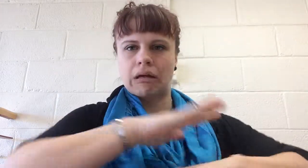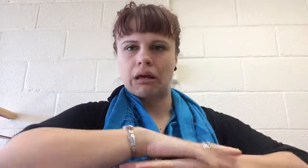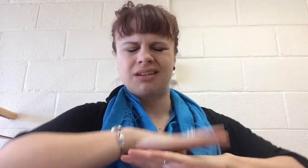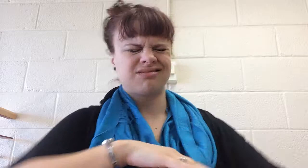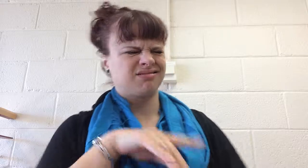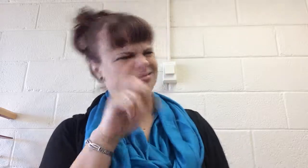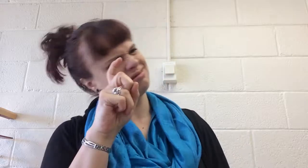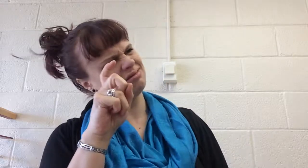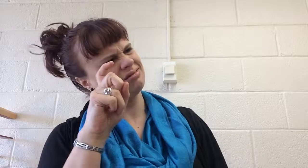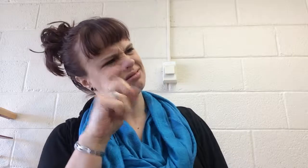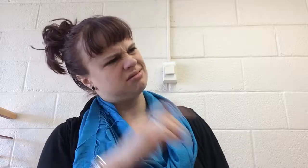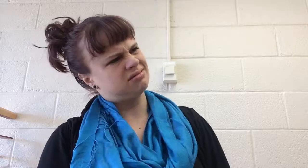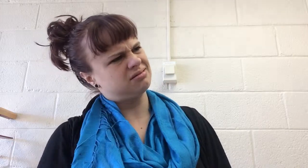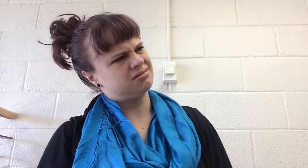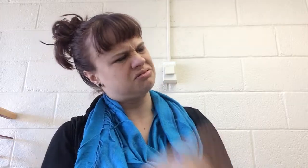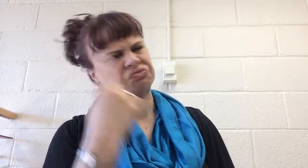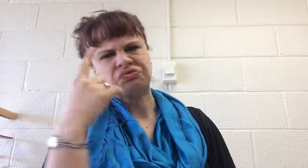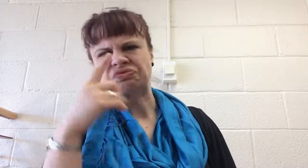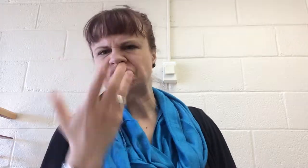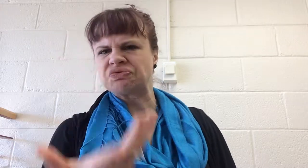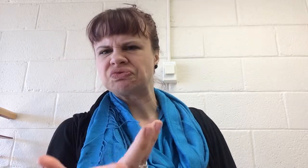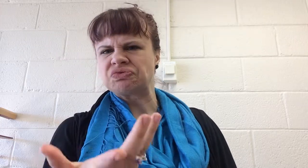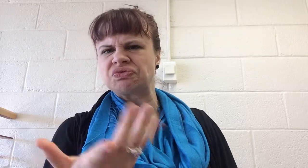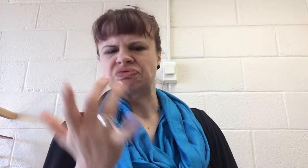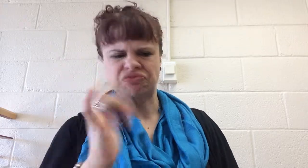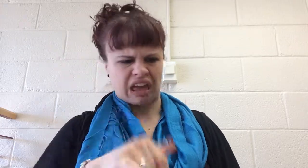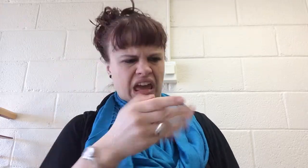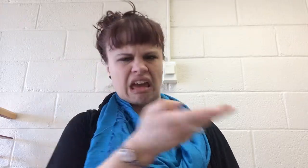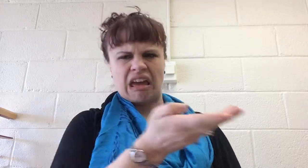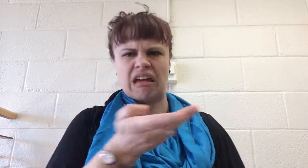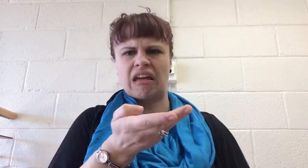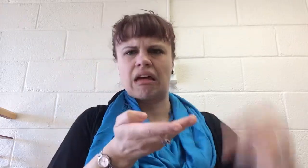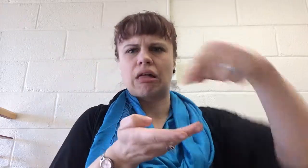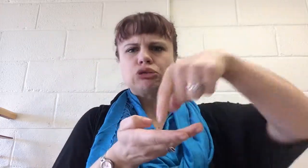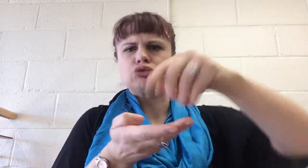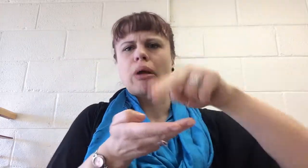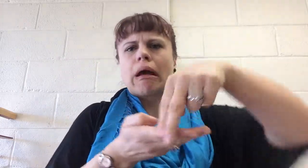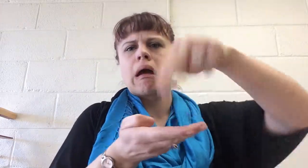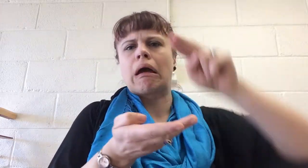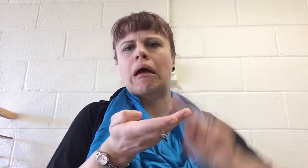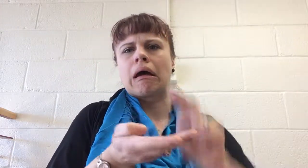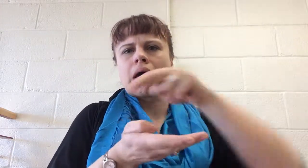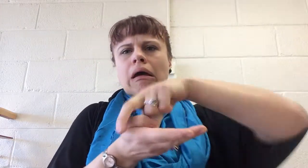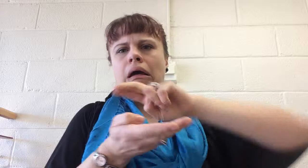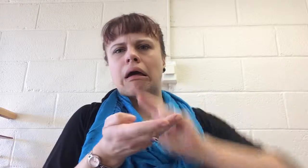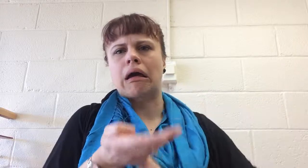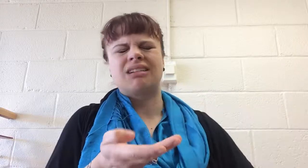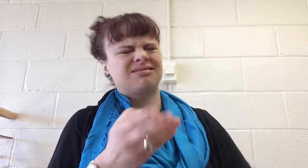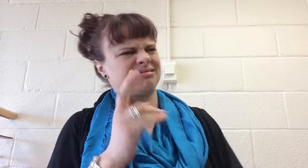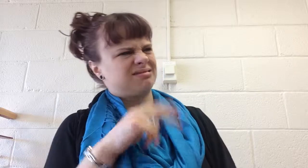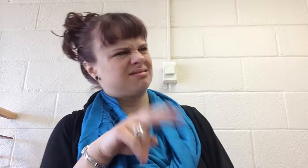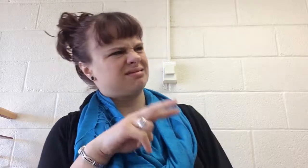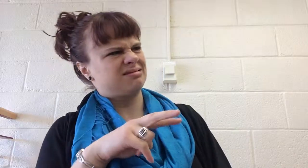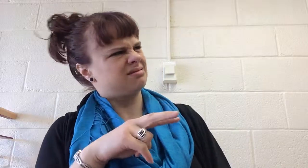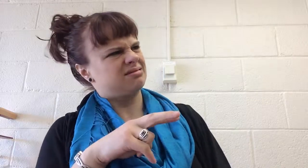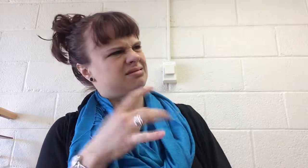out what's going on here, because this nurse was just acting so strange. All of a sudden, it dawned on